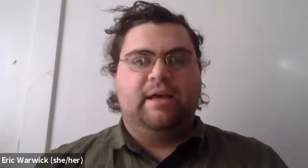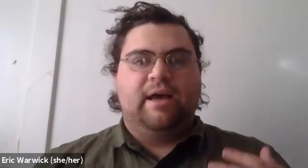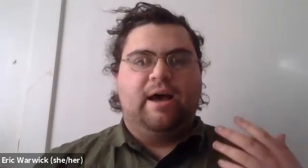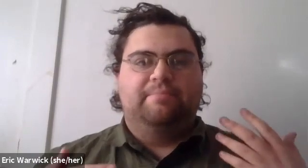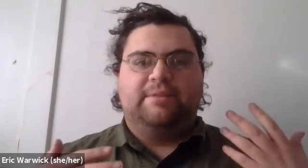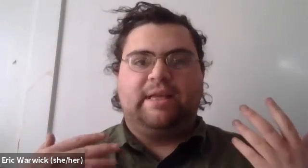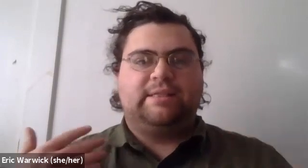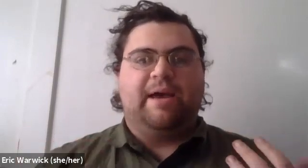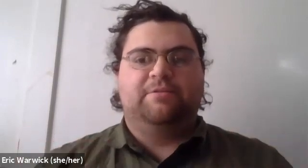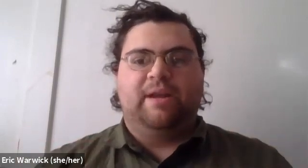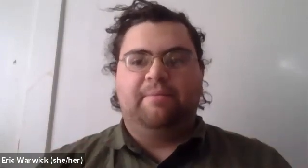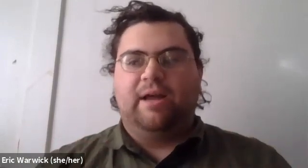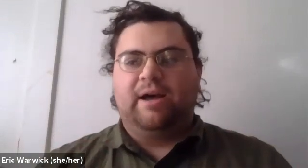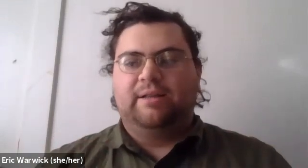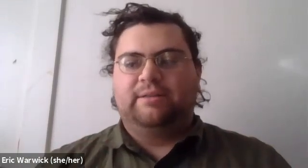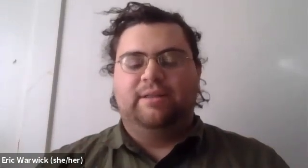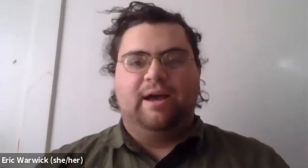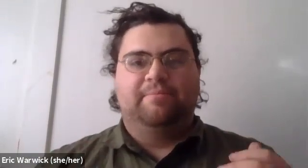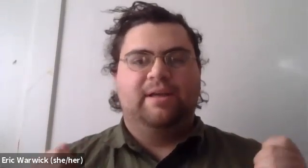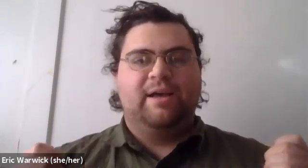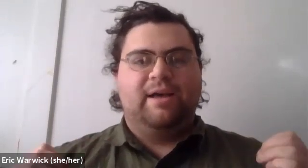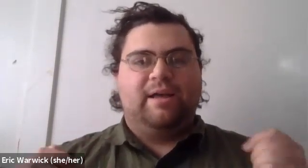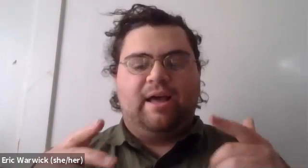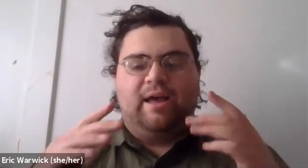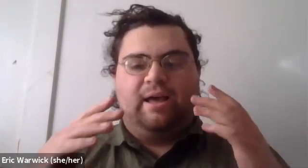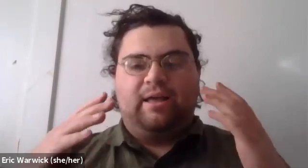It's suspect when I'm not